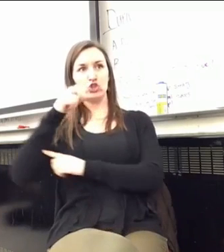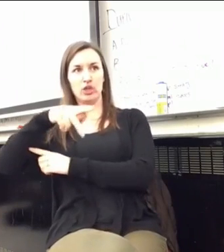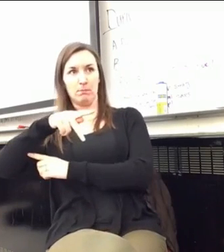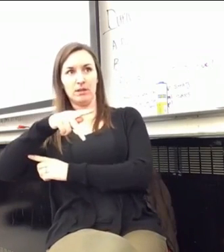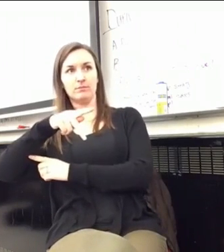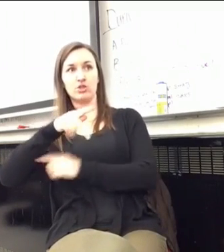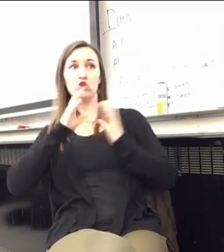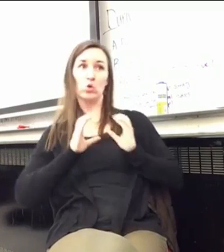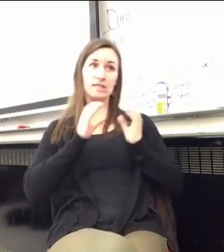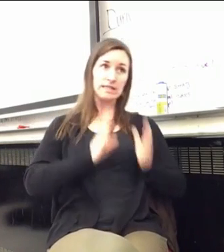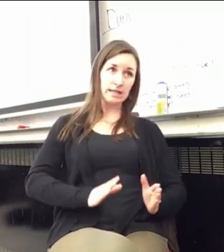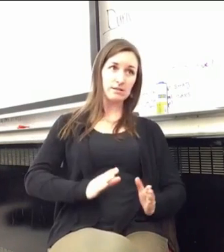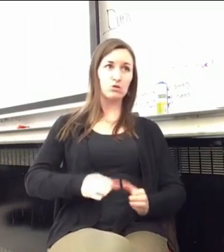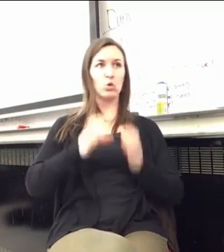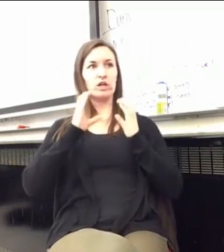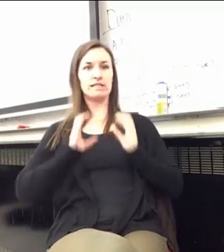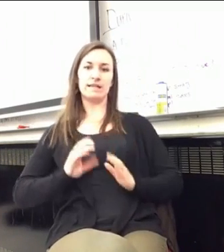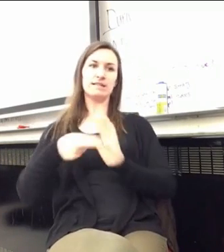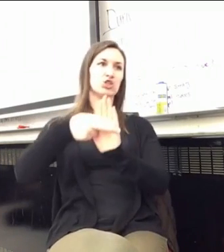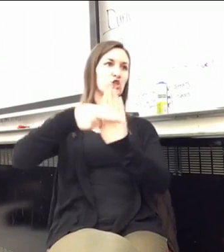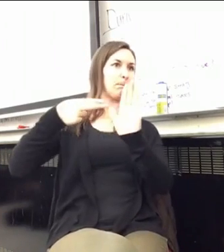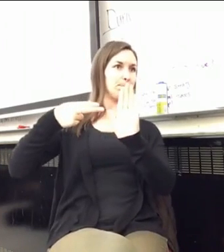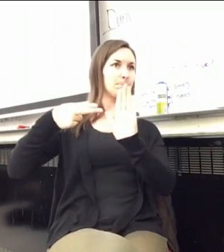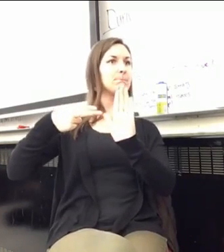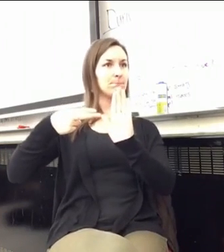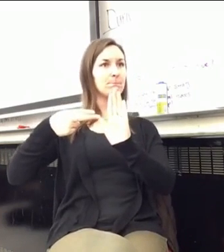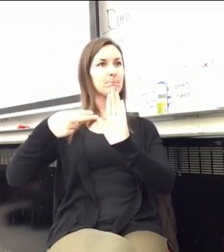just write down the word citizenship.